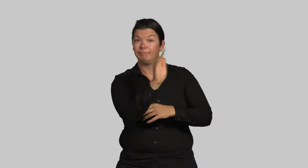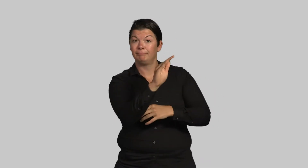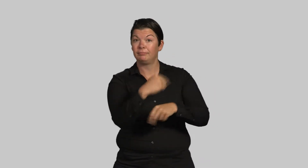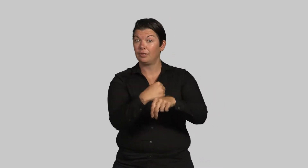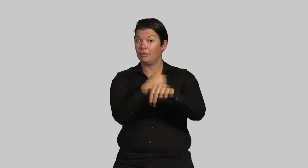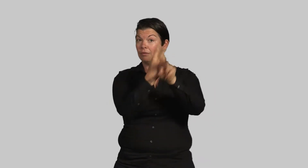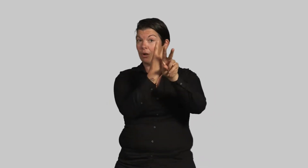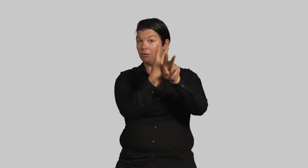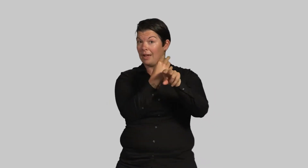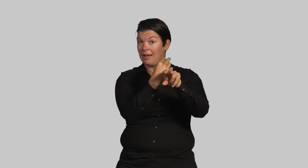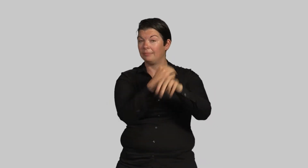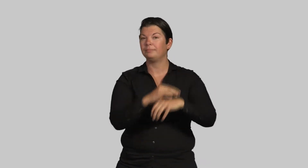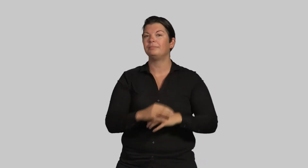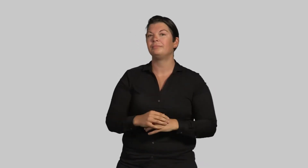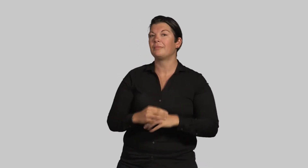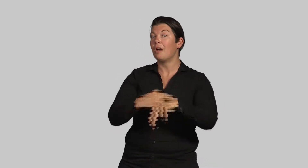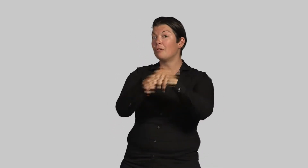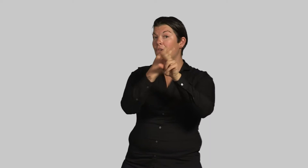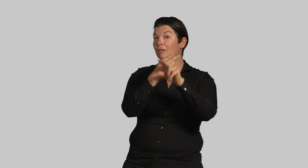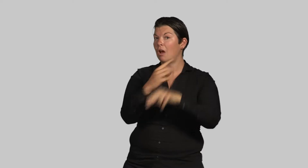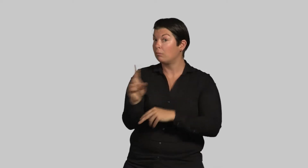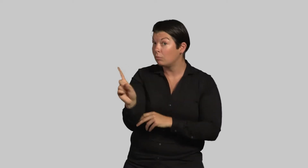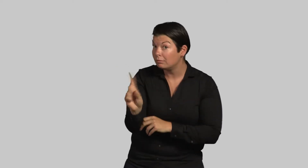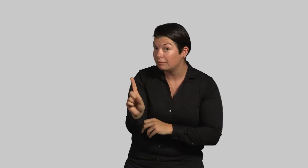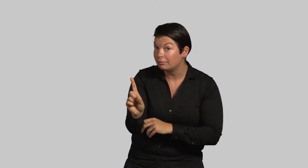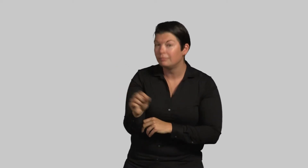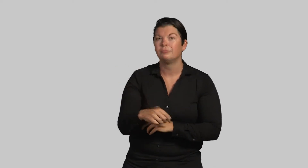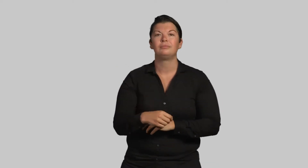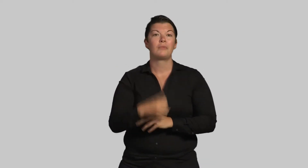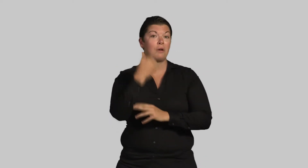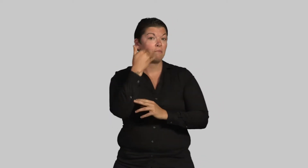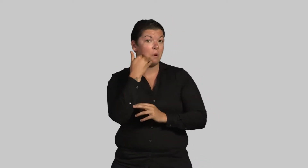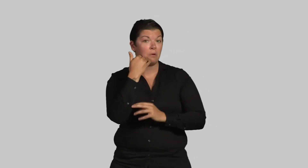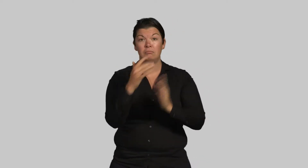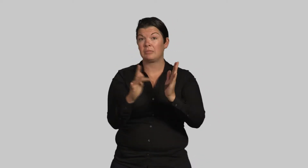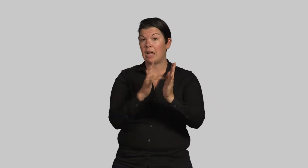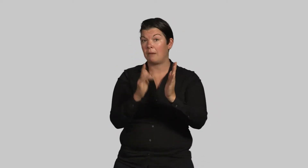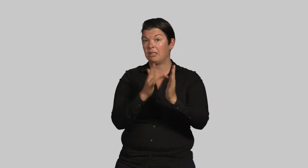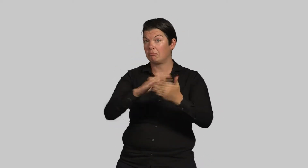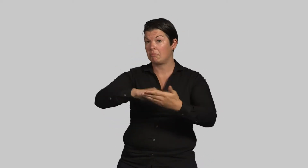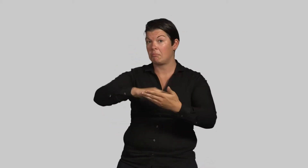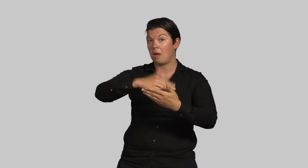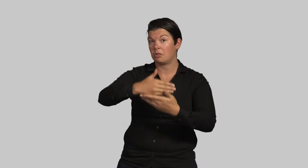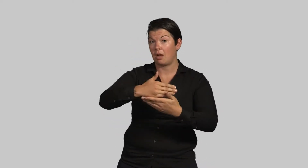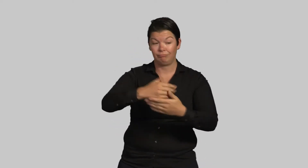use the online video interpreting services using phone, tablet or computer.